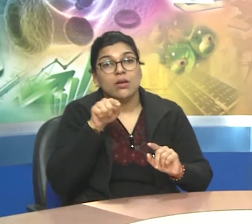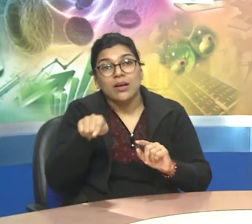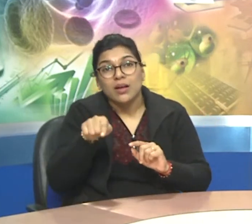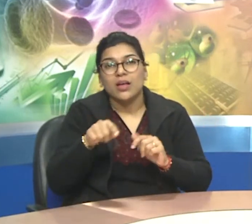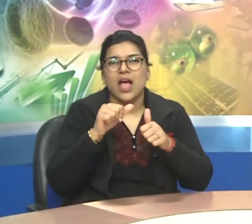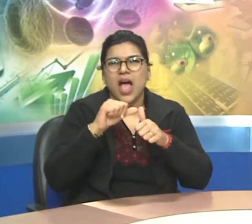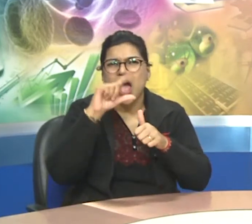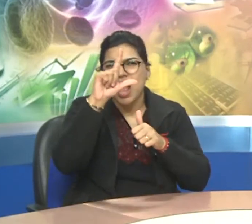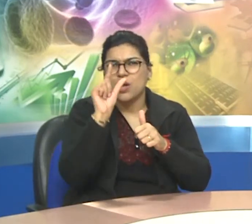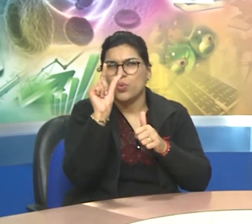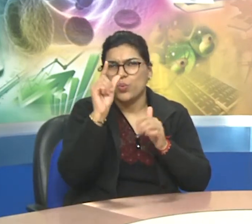extracting it from